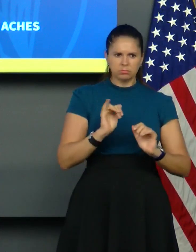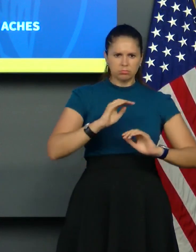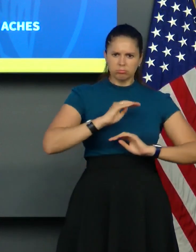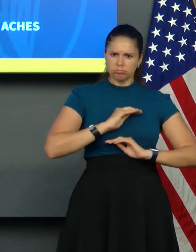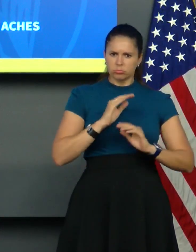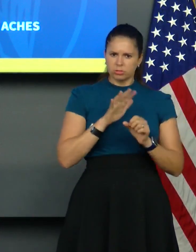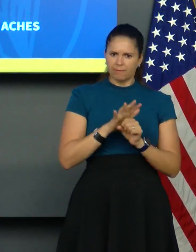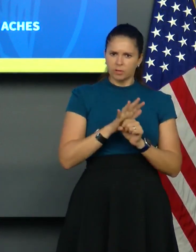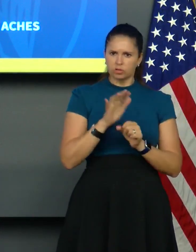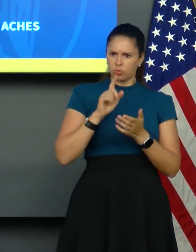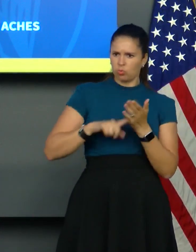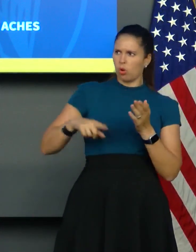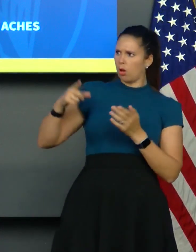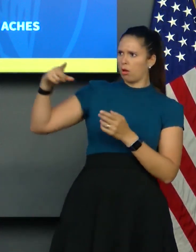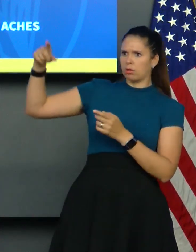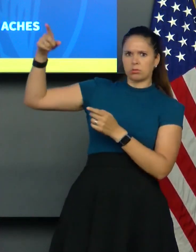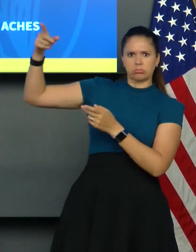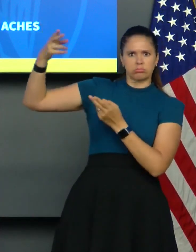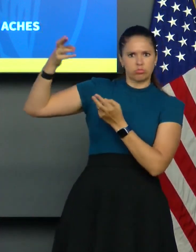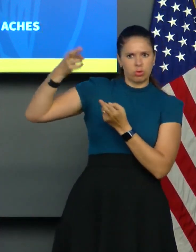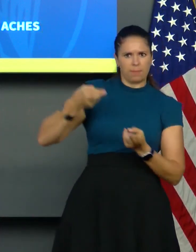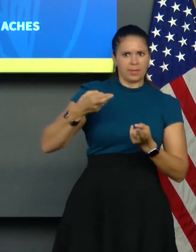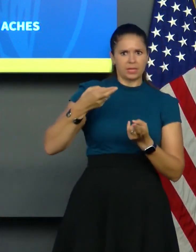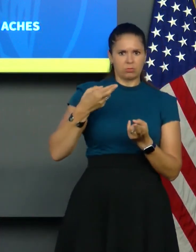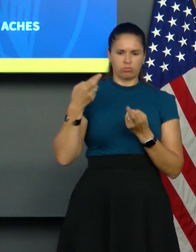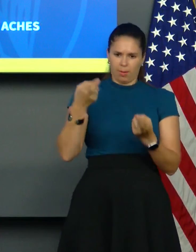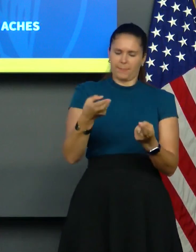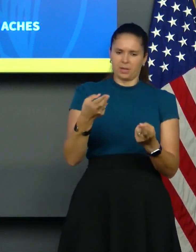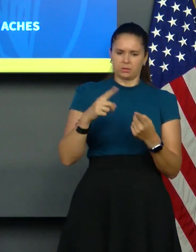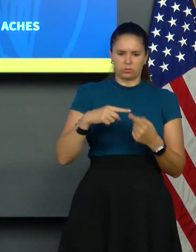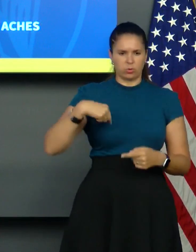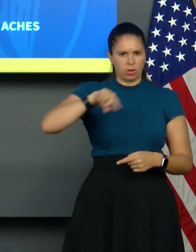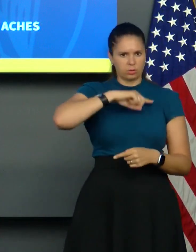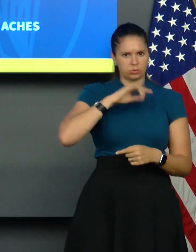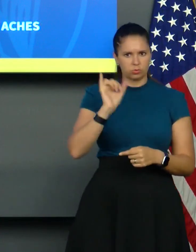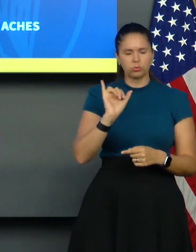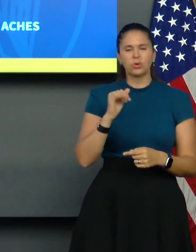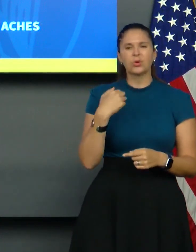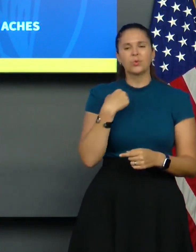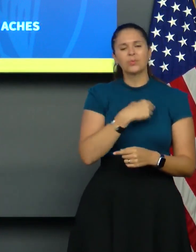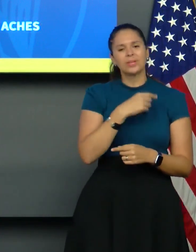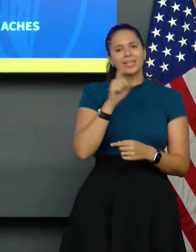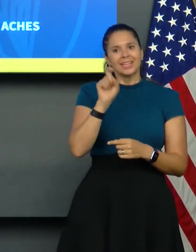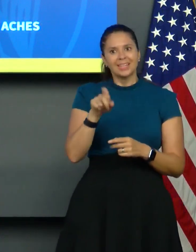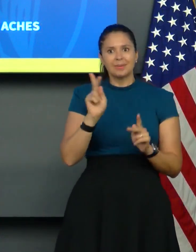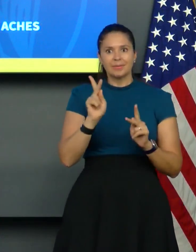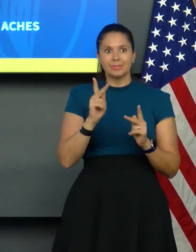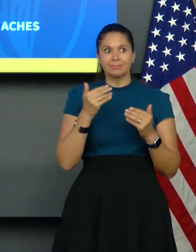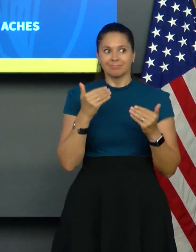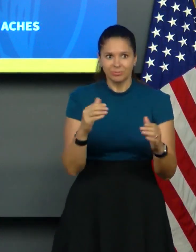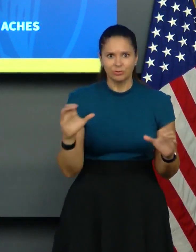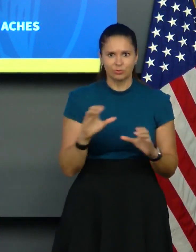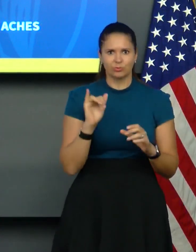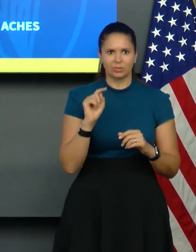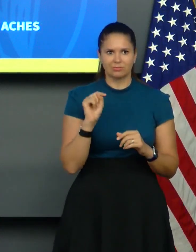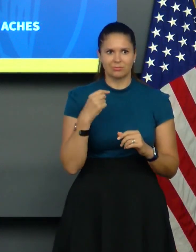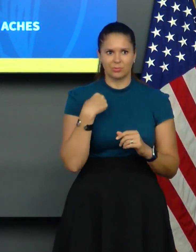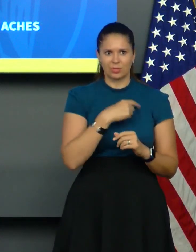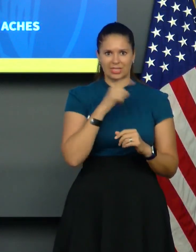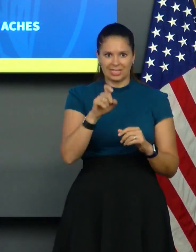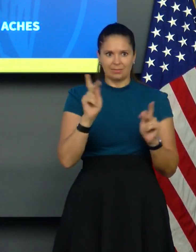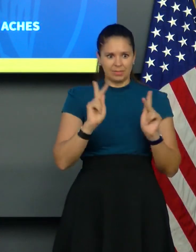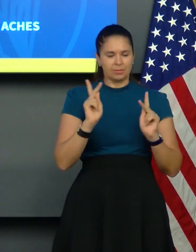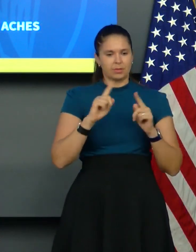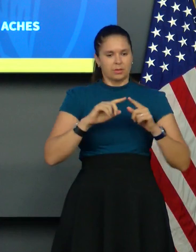been recommended to us as well. We just need people to do it. We need people to